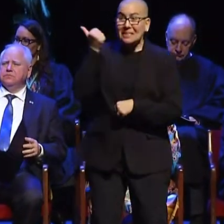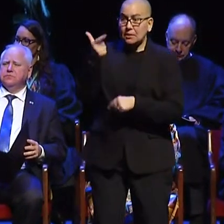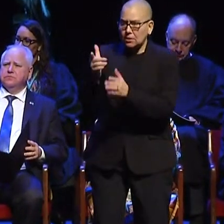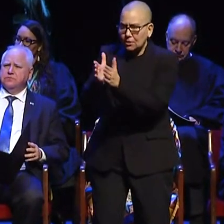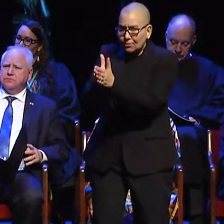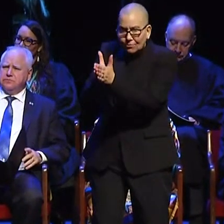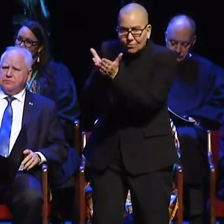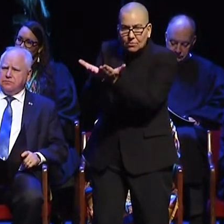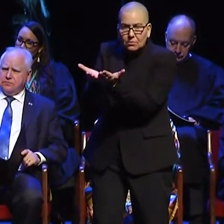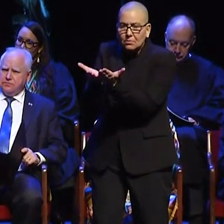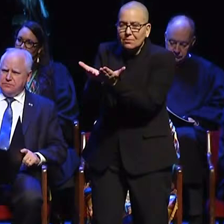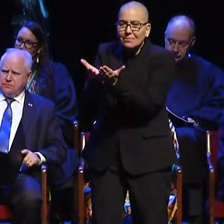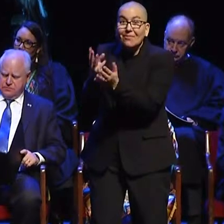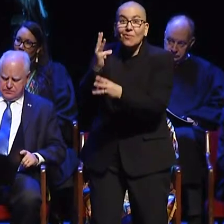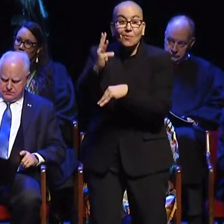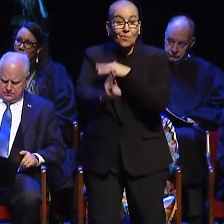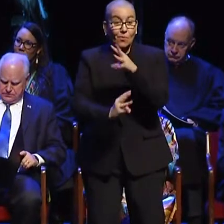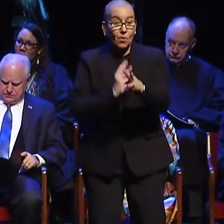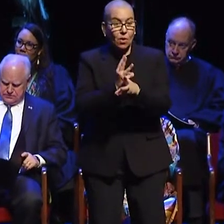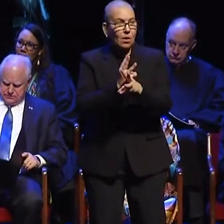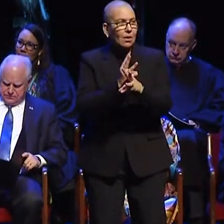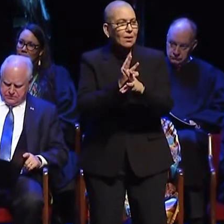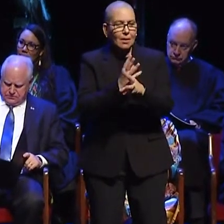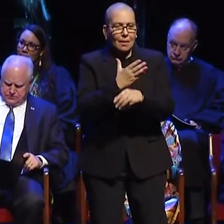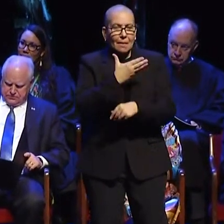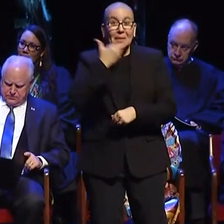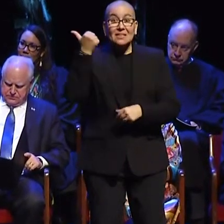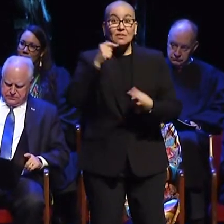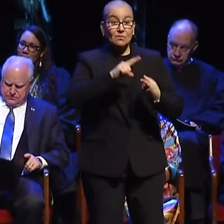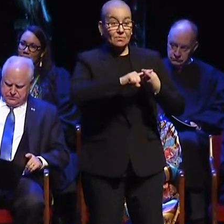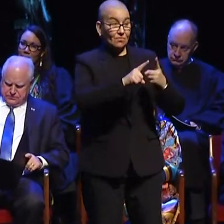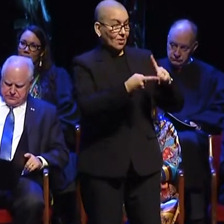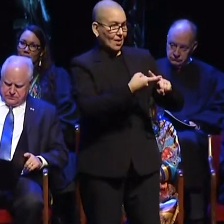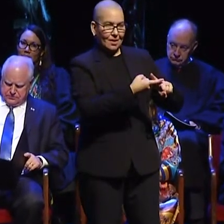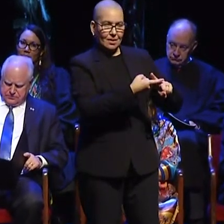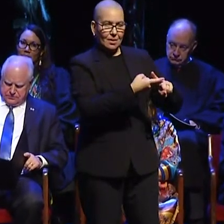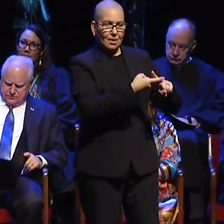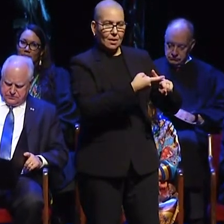a higher power, divine presence in one's life.